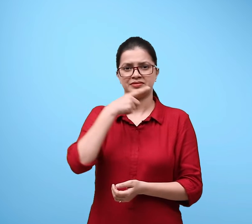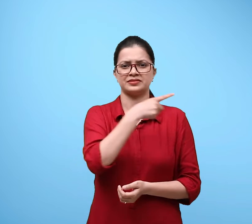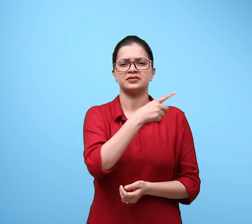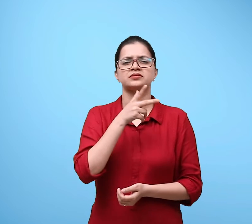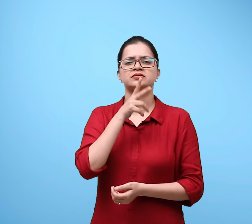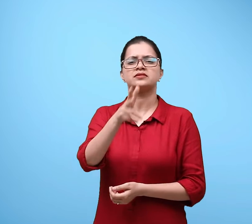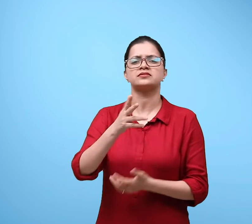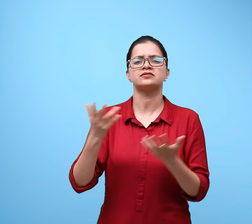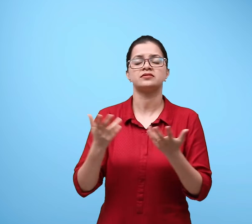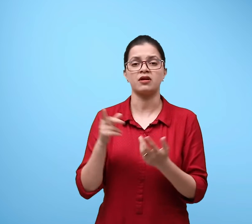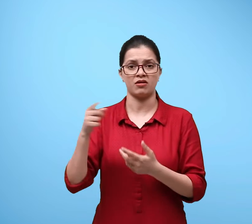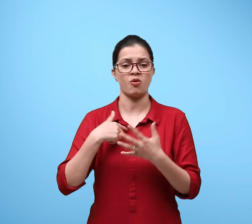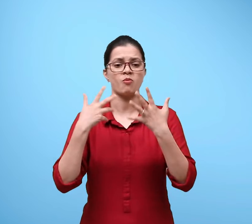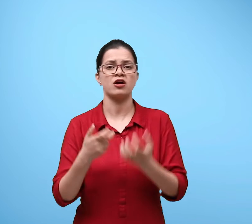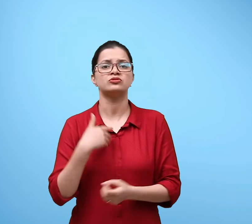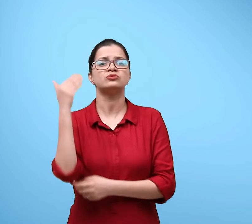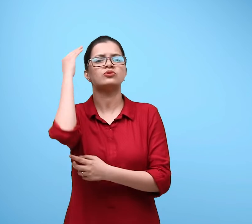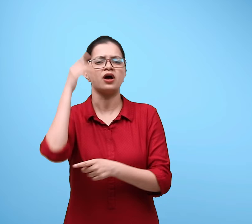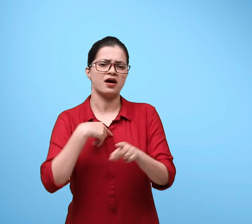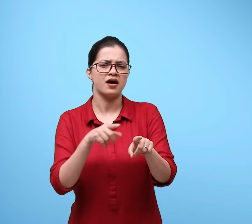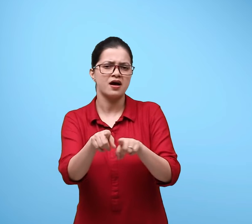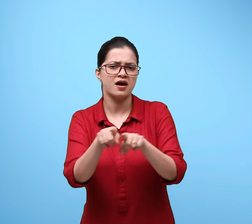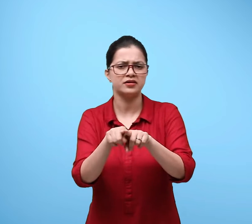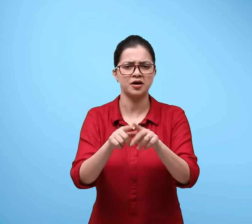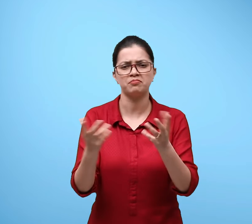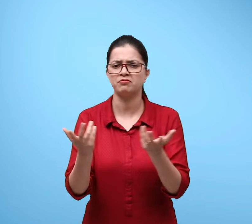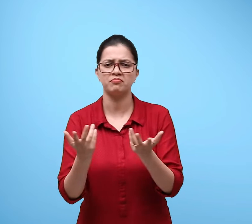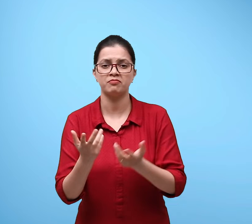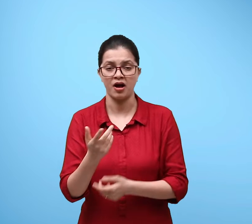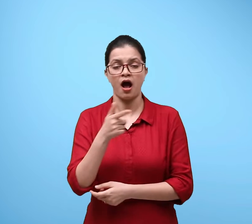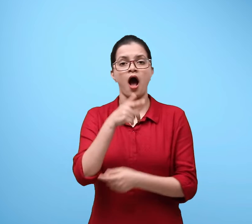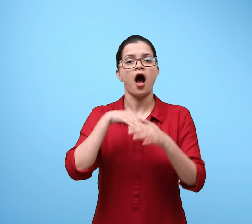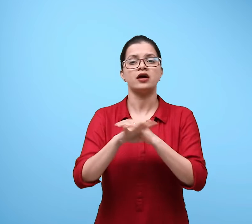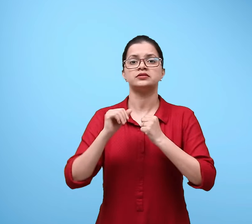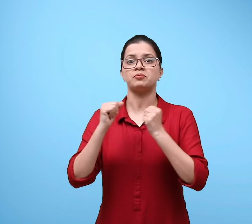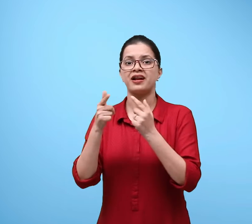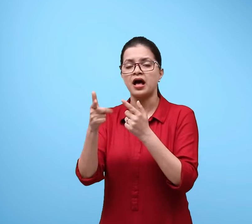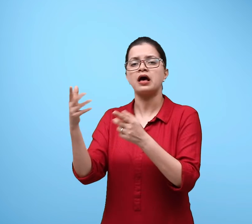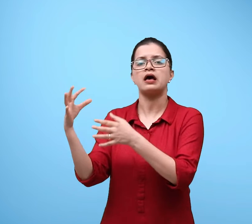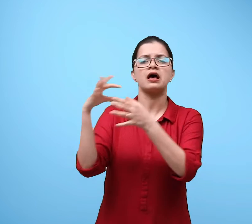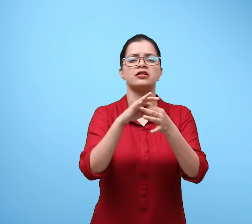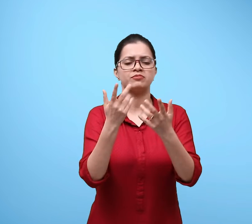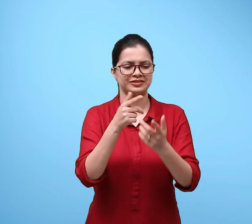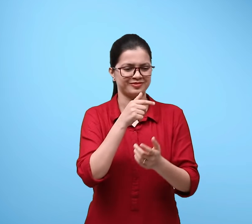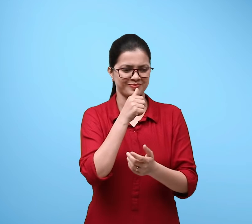Bujo would like you to give him 5 examples each of objects that float and those that sink in